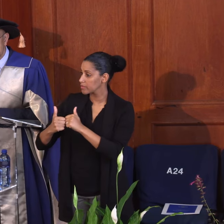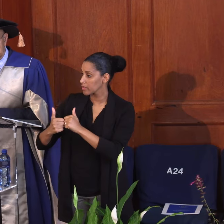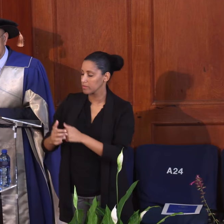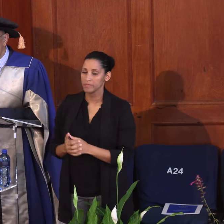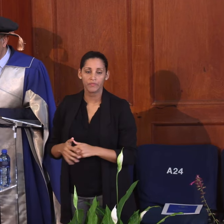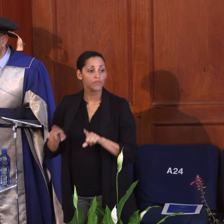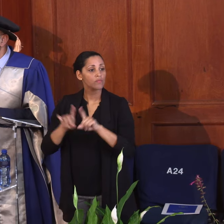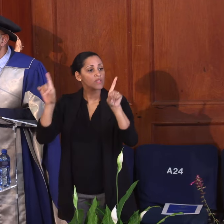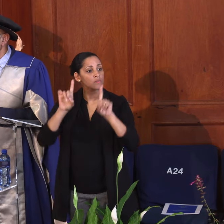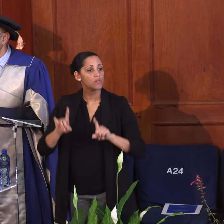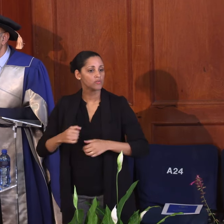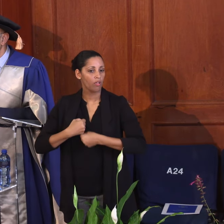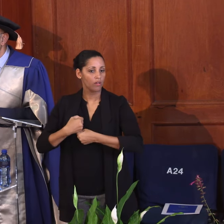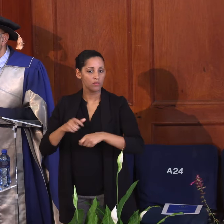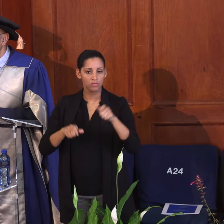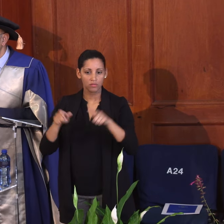Distinguished guests,